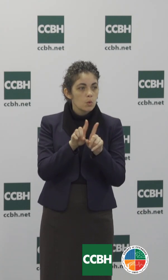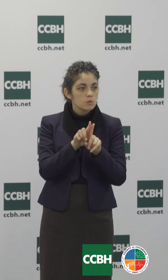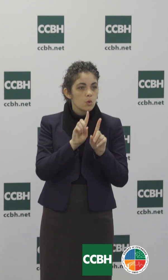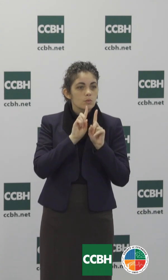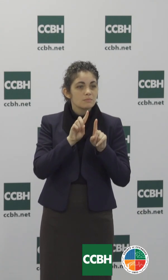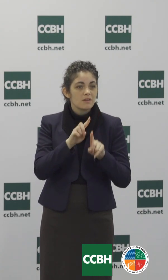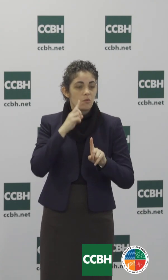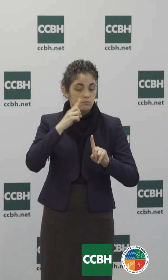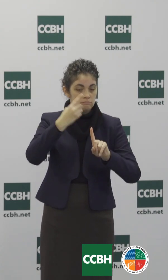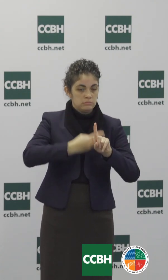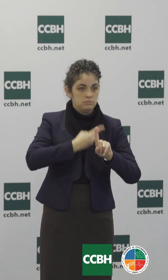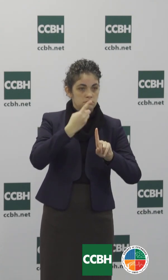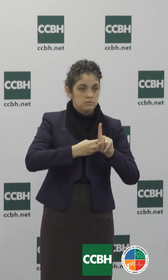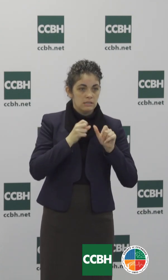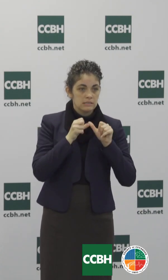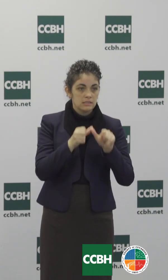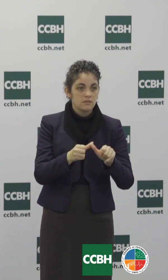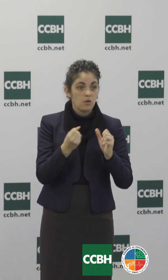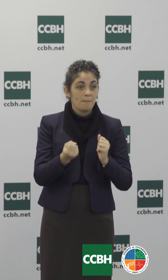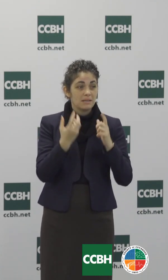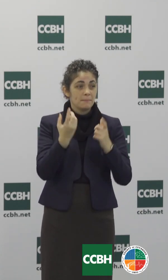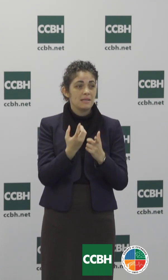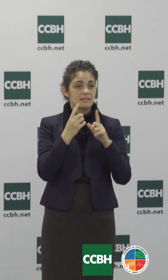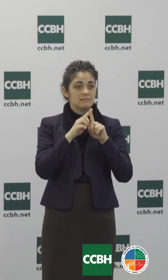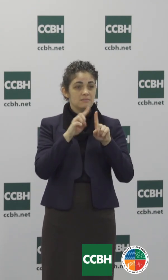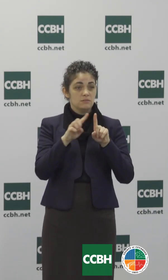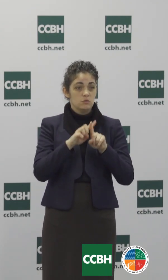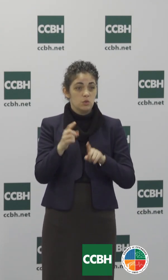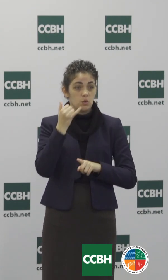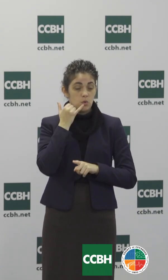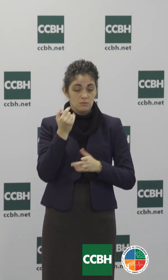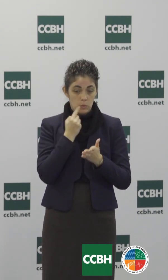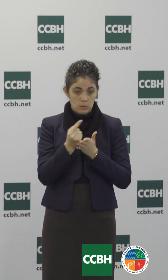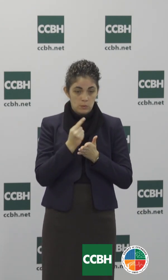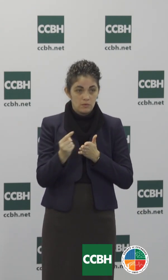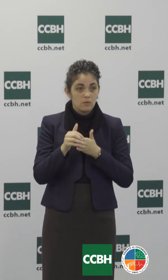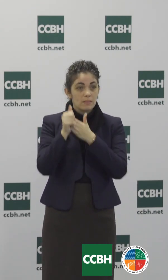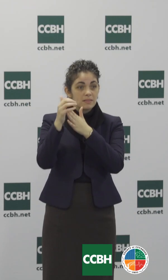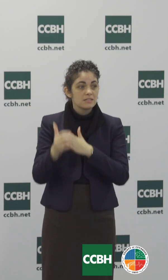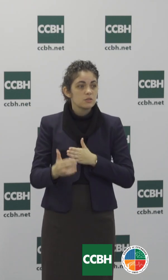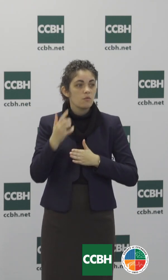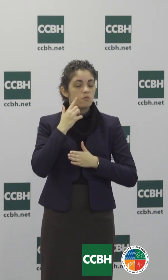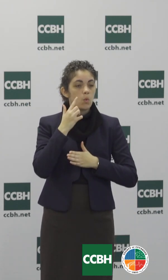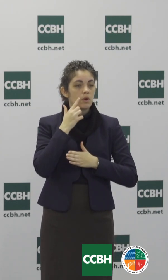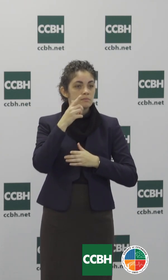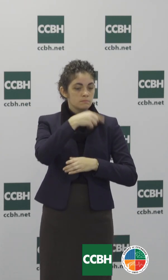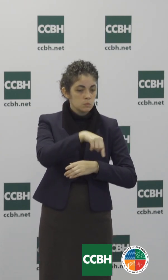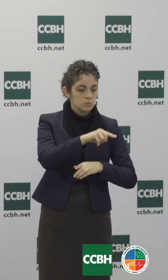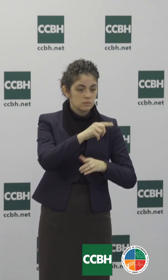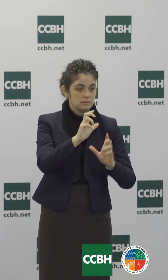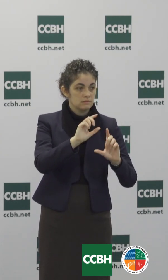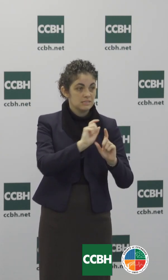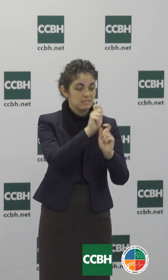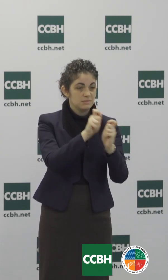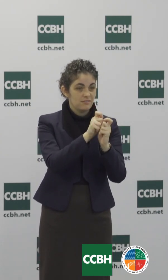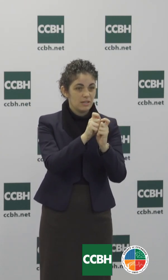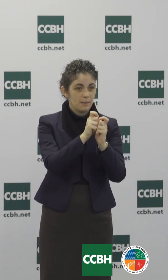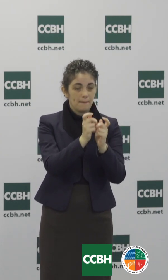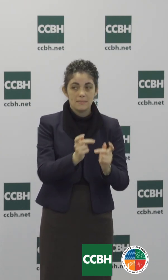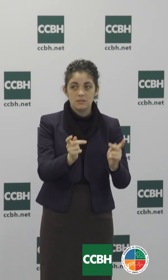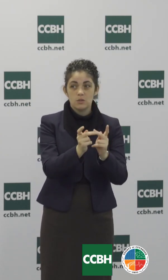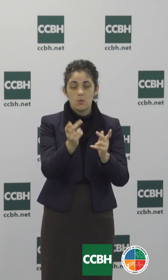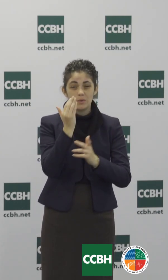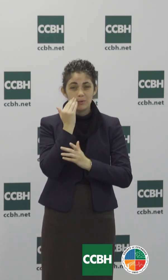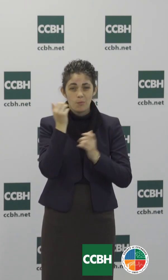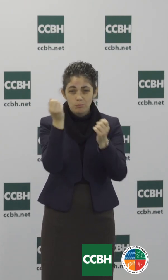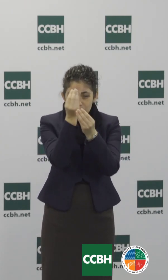for over a month on countless calls every week with the leadership of facilities. And I want to first assure